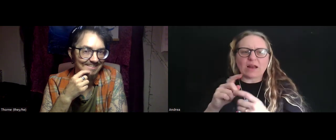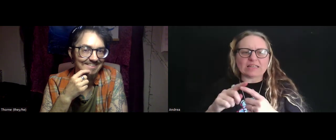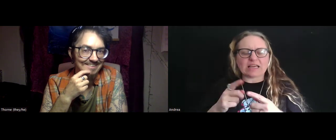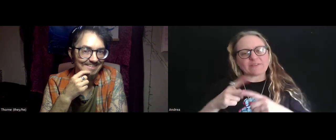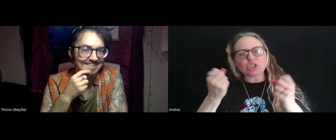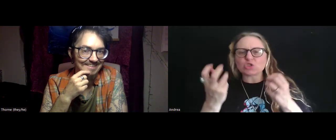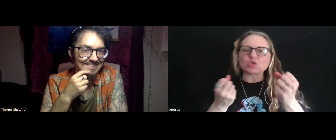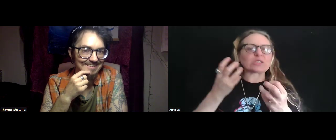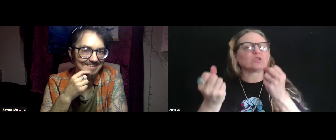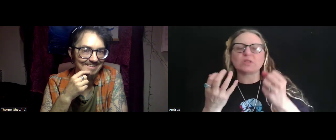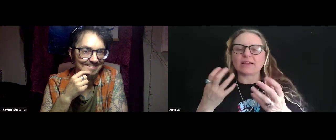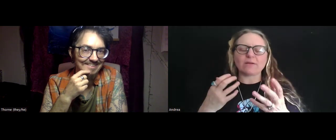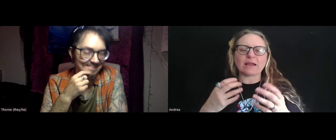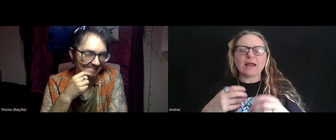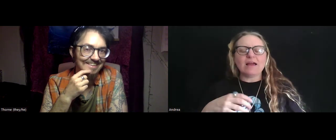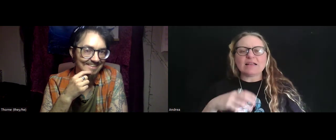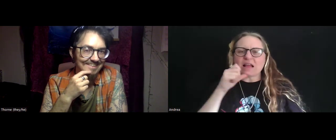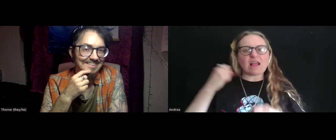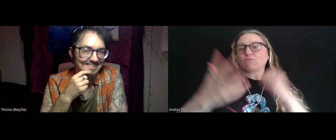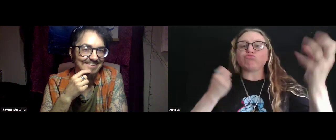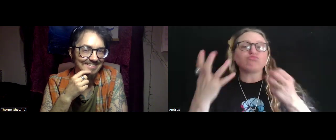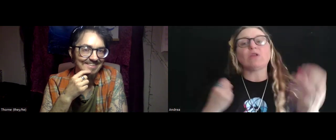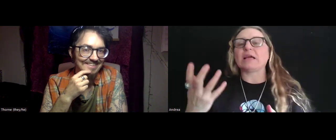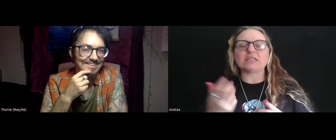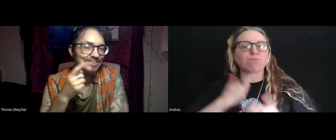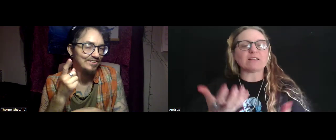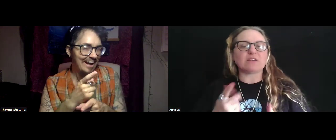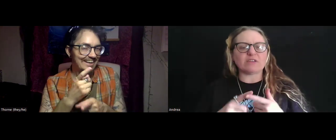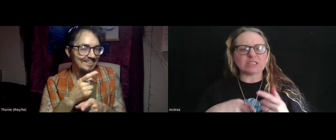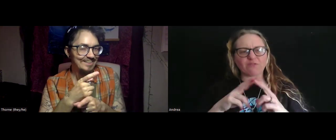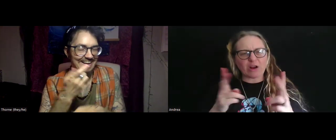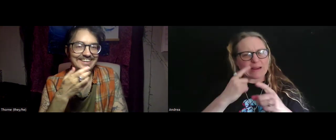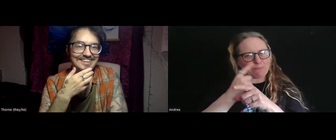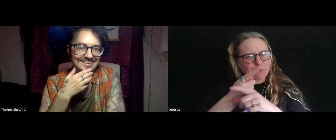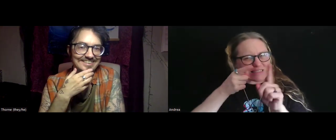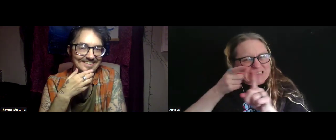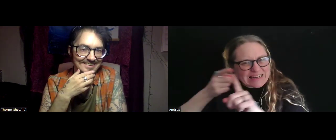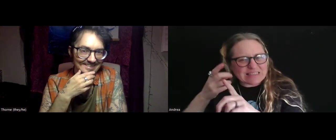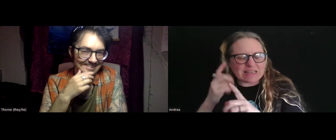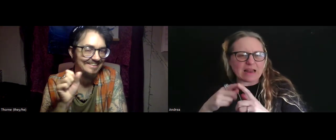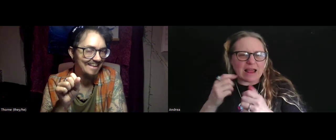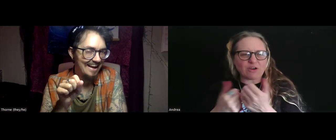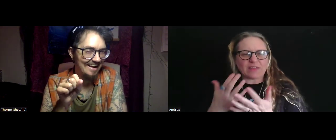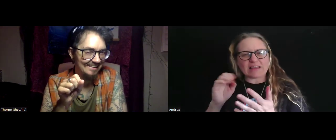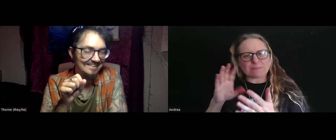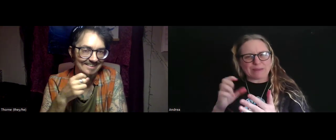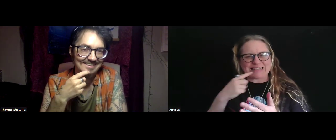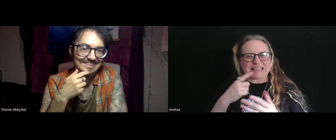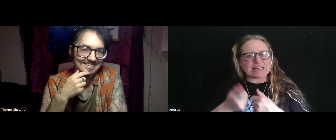it's like it's not like expressive, it's just very precise, and everything that's being said is